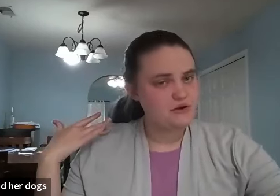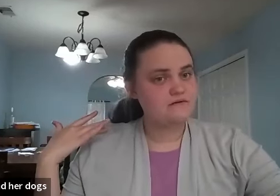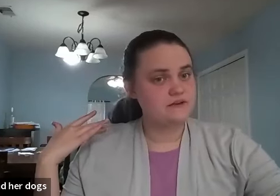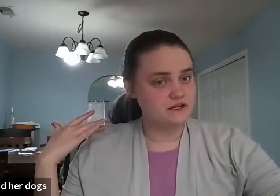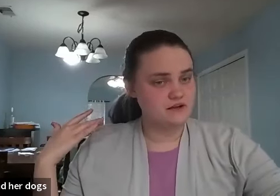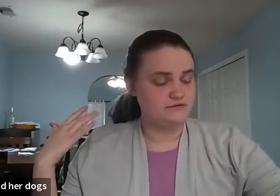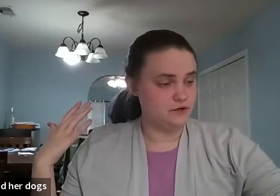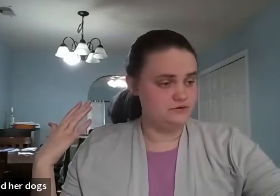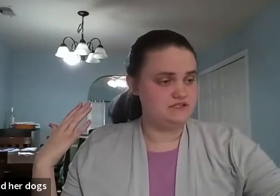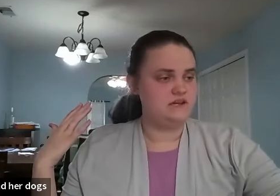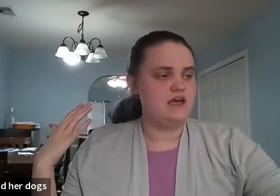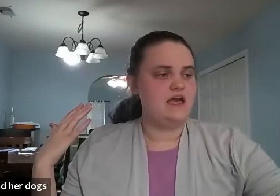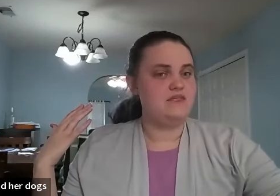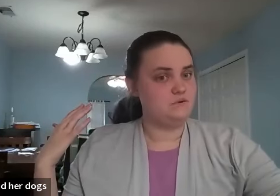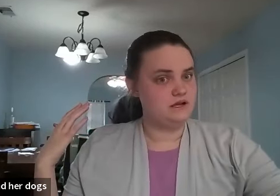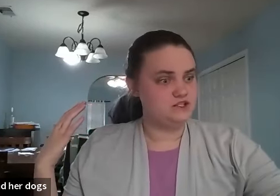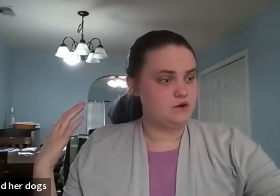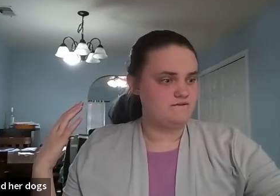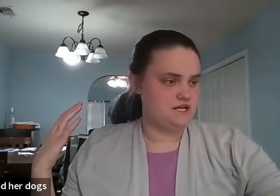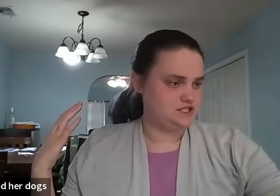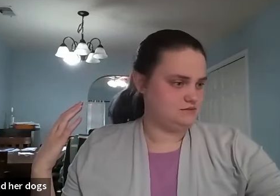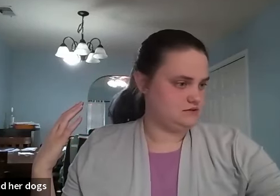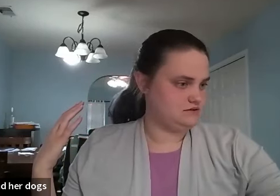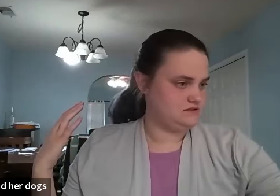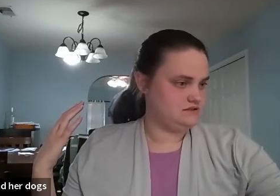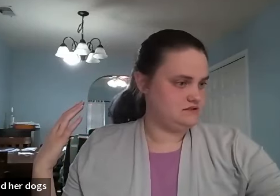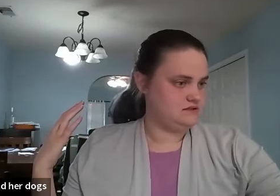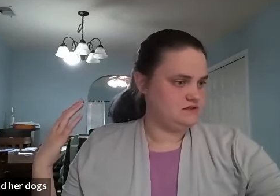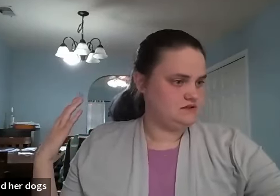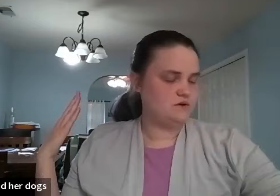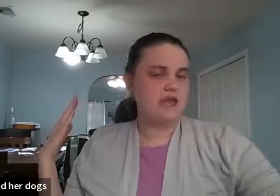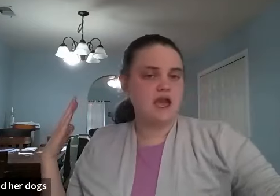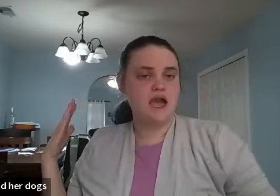our fruits and then we'll get on to our vegetables. So we had